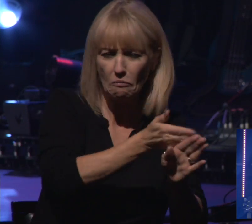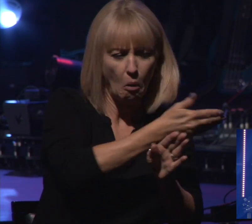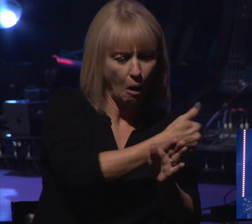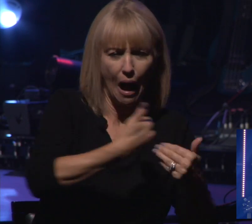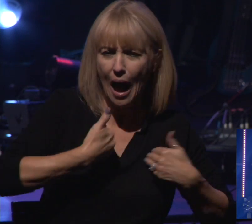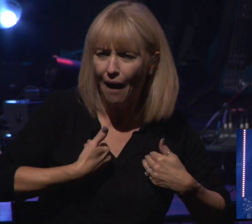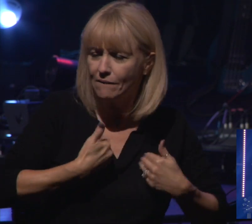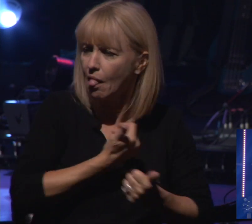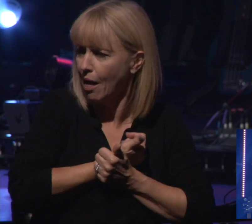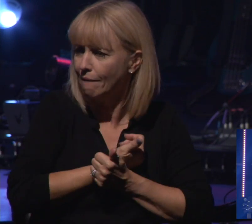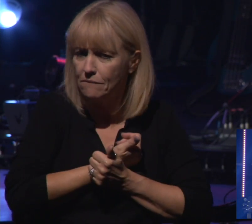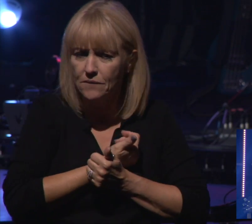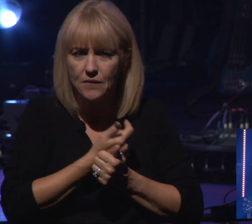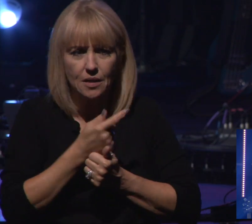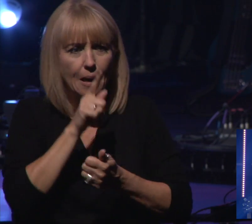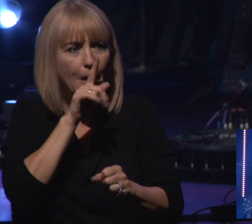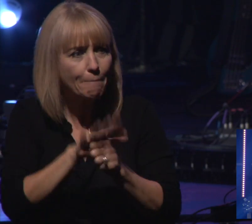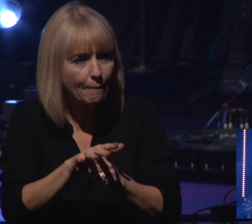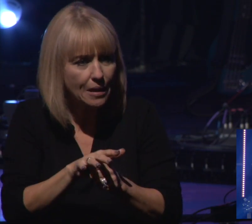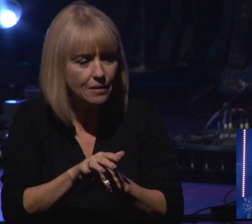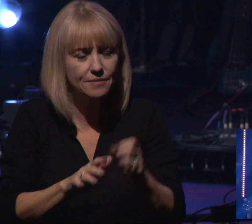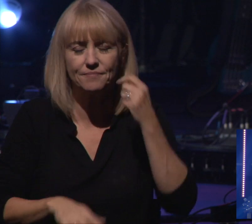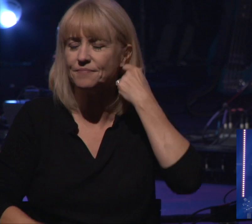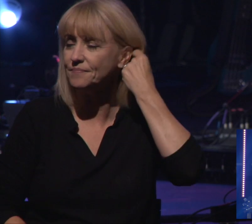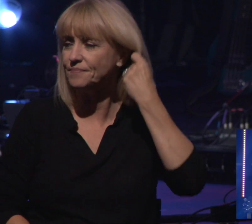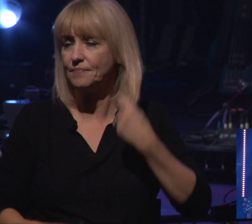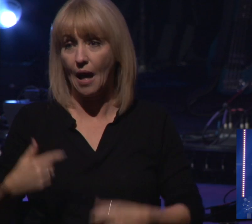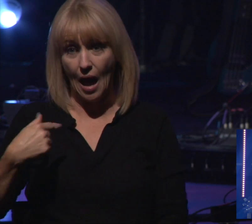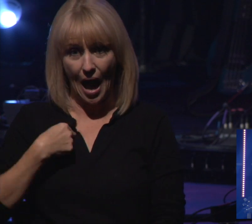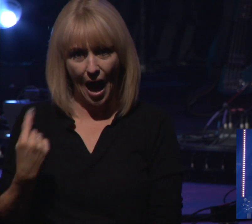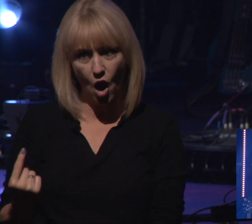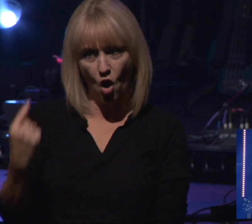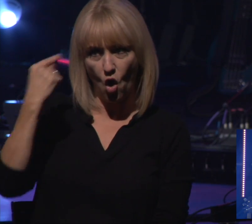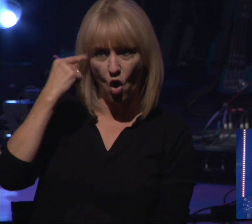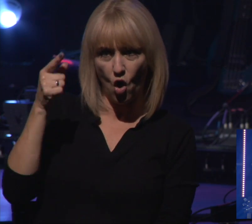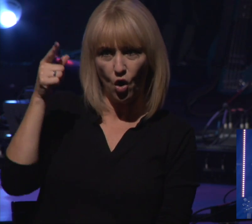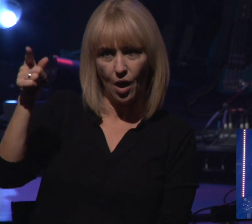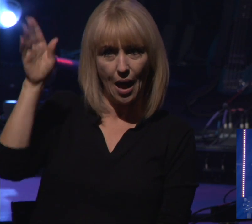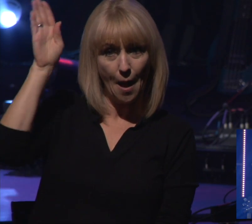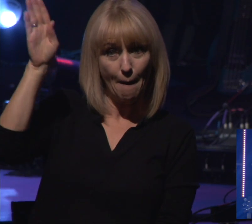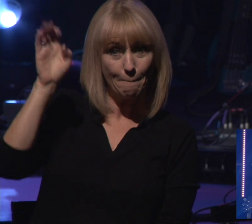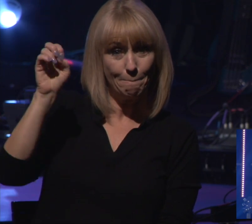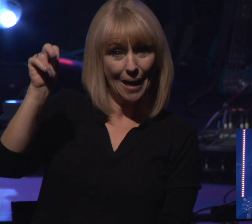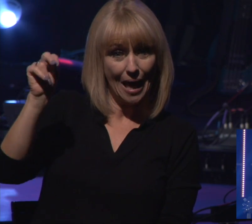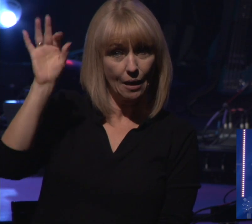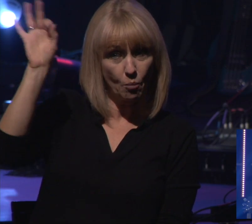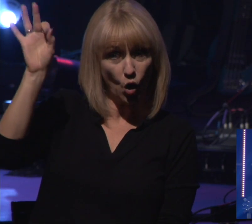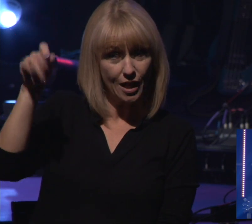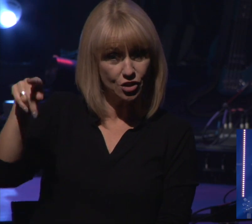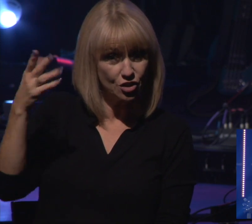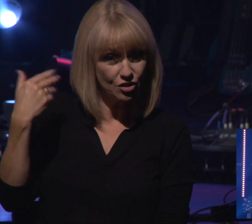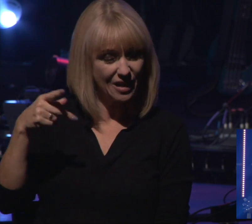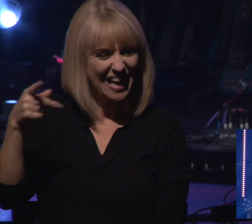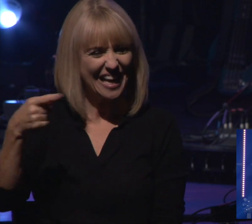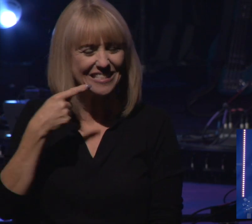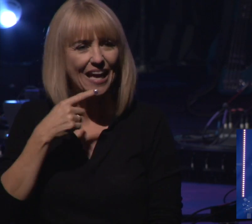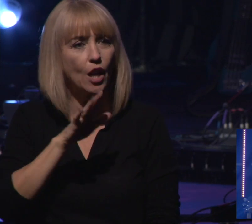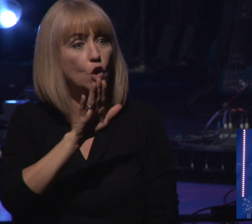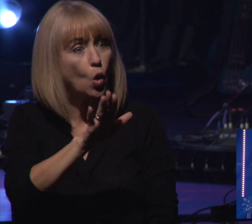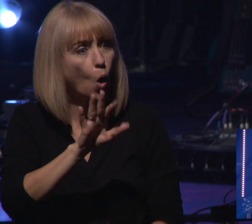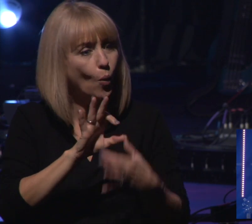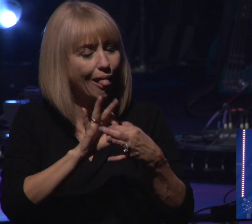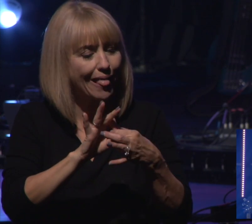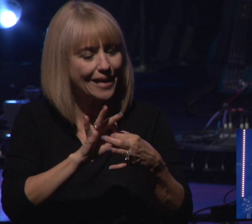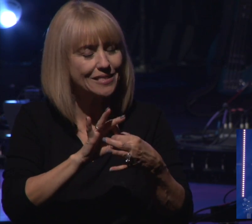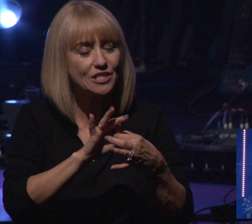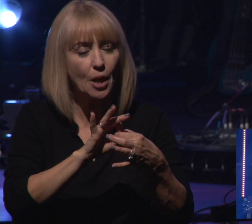celebrate love, but the commitment is there. Appreciate something I've heard Ben say over and over through the years. He said a relationship